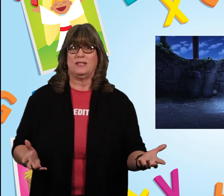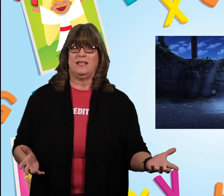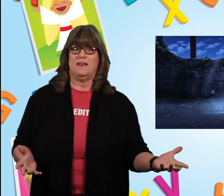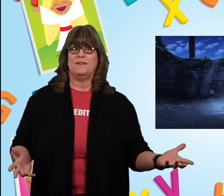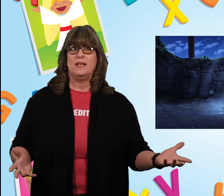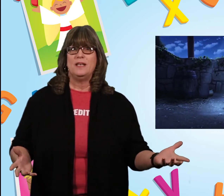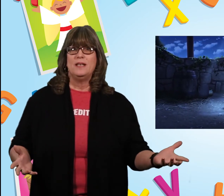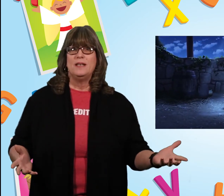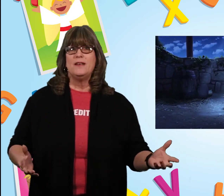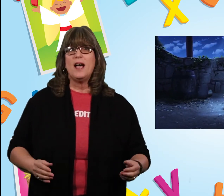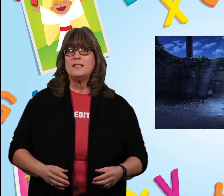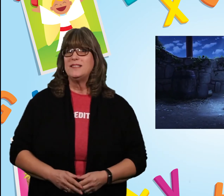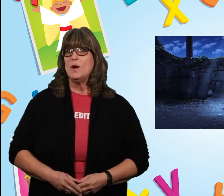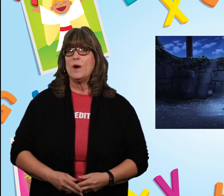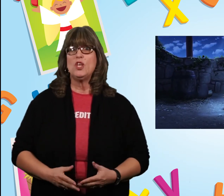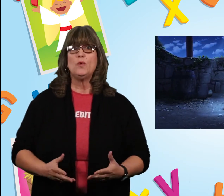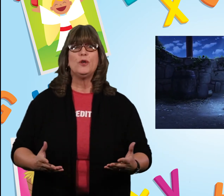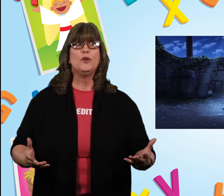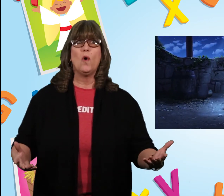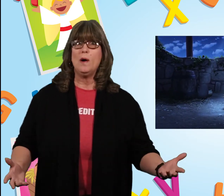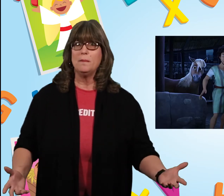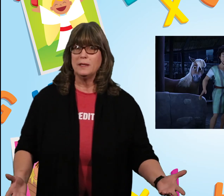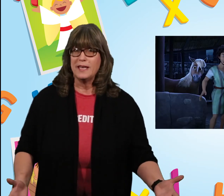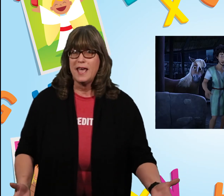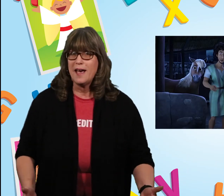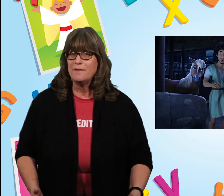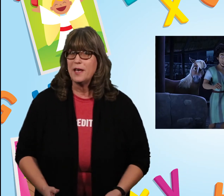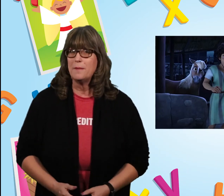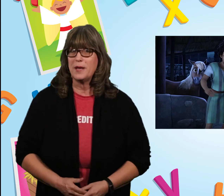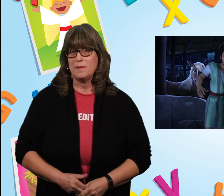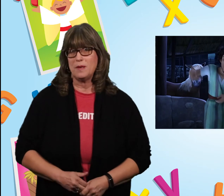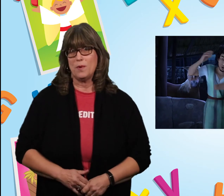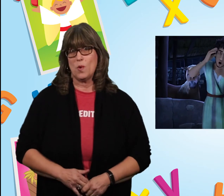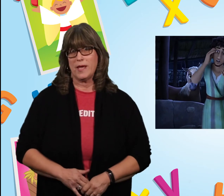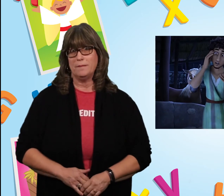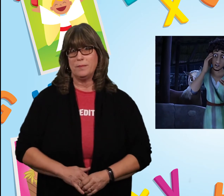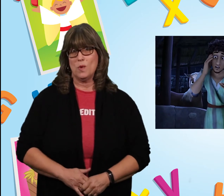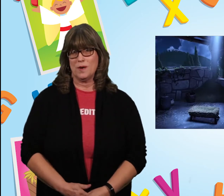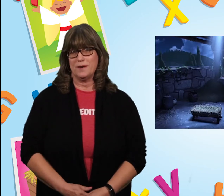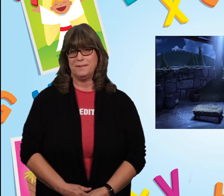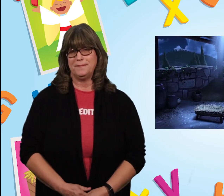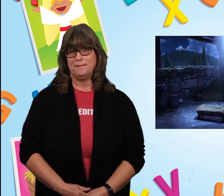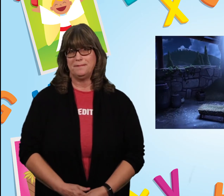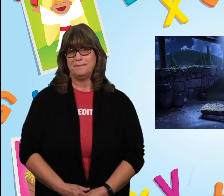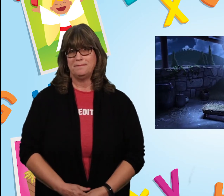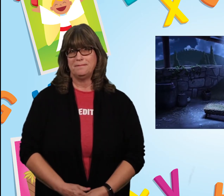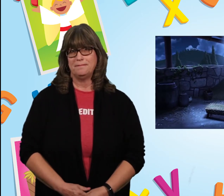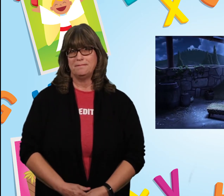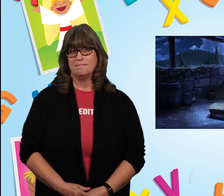animals live Not somewhere you would normally have a baby boy born